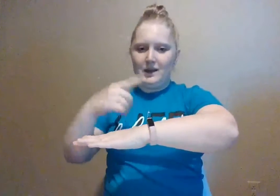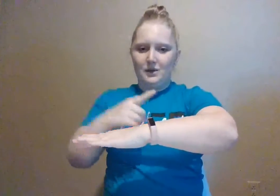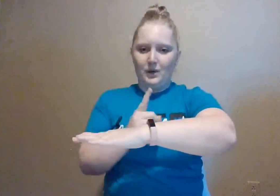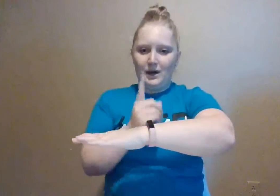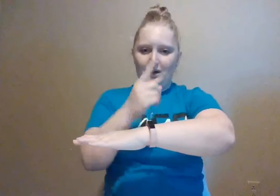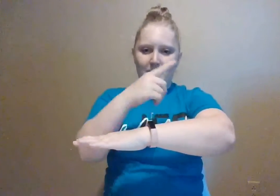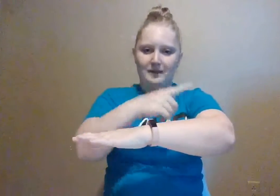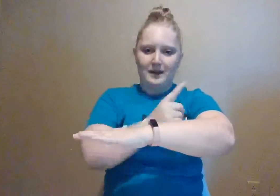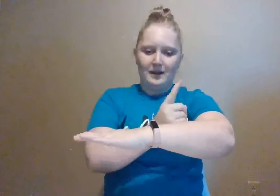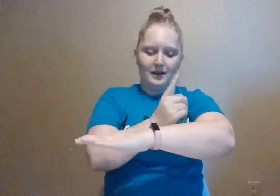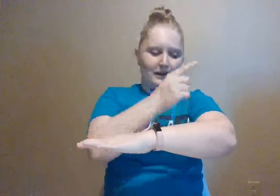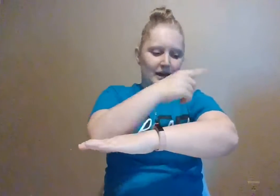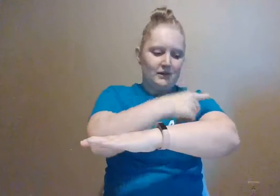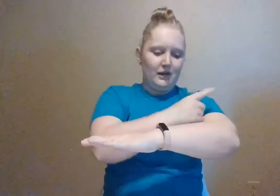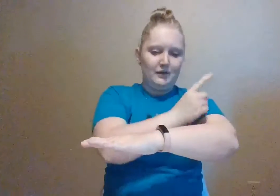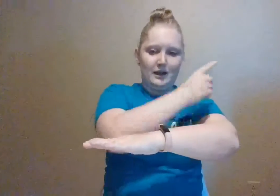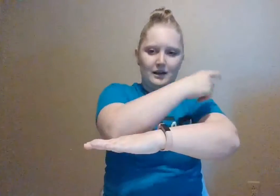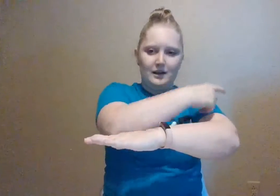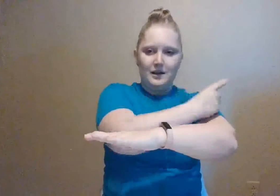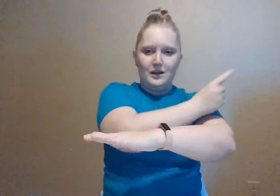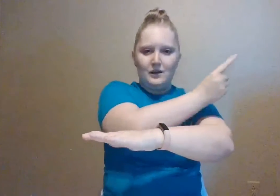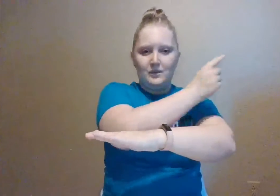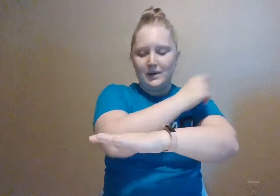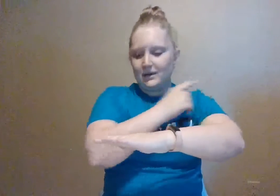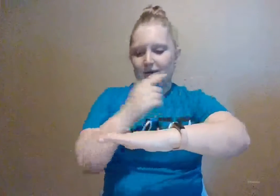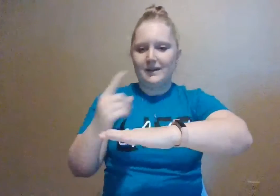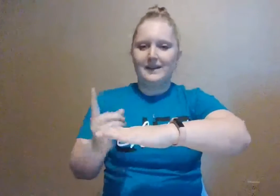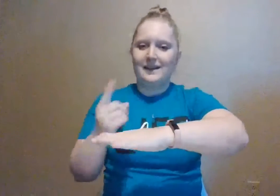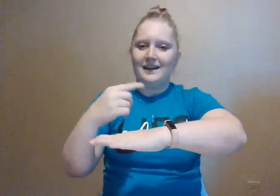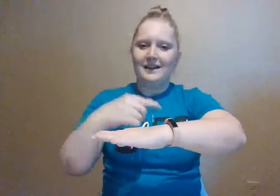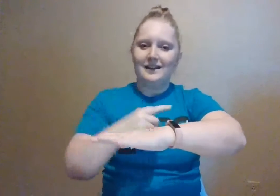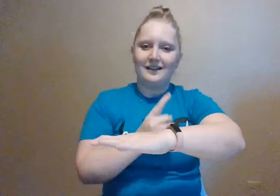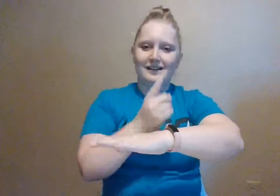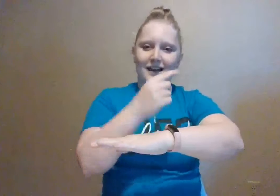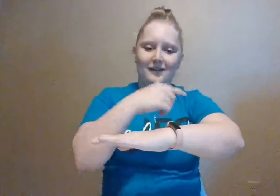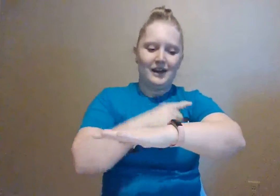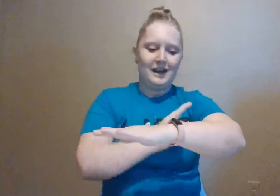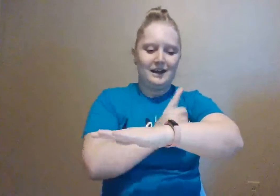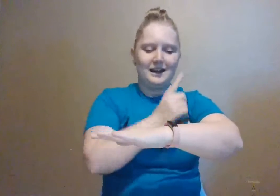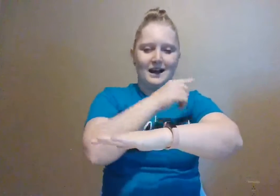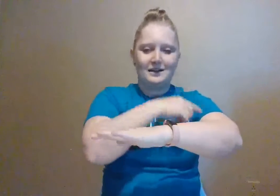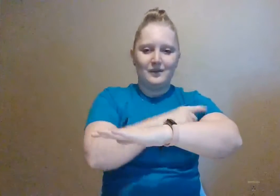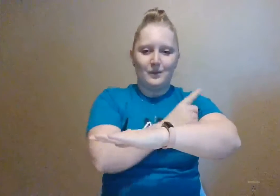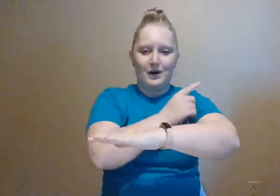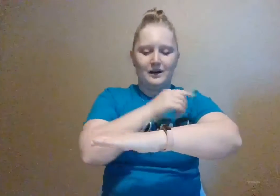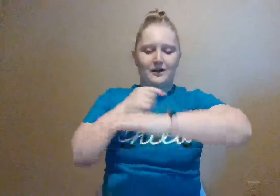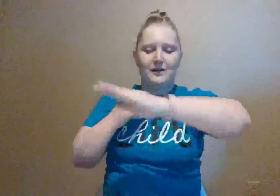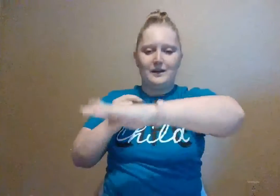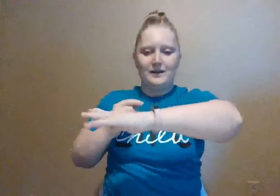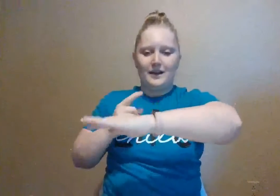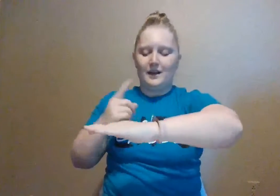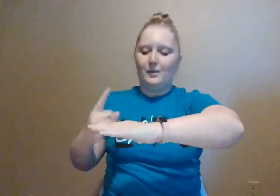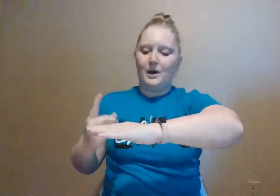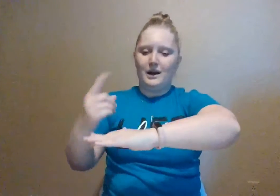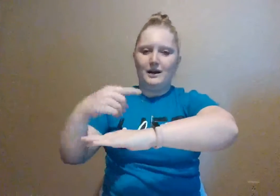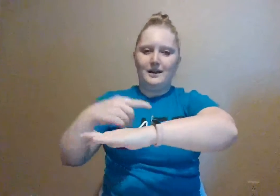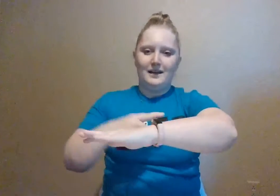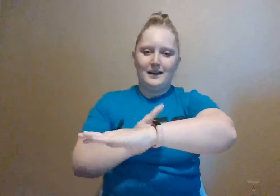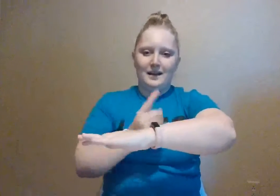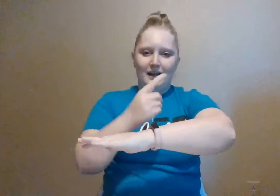your one arm is going to look like a dolphin swimming through the sea, diving in and out of the water. So this is like the water, and